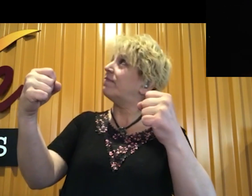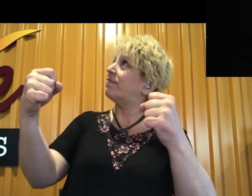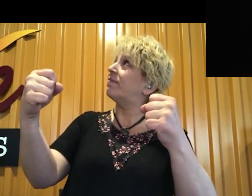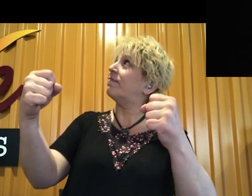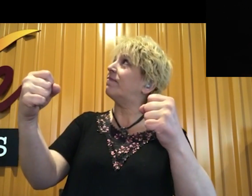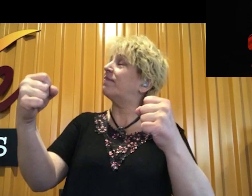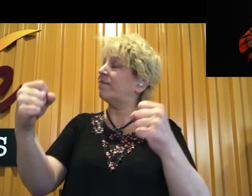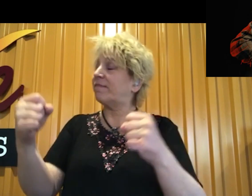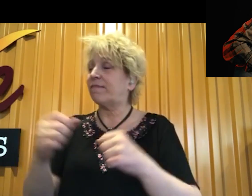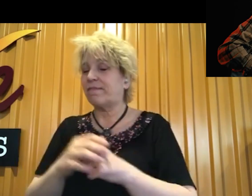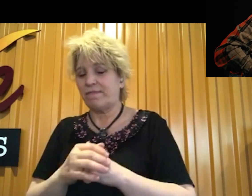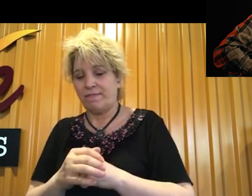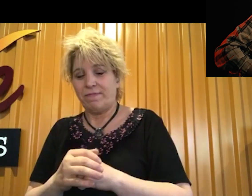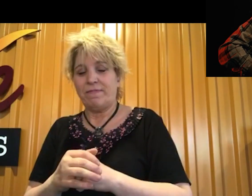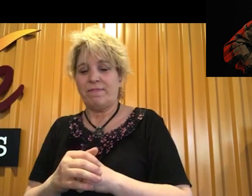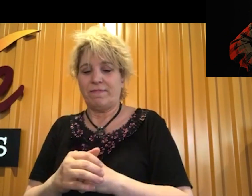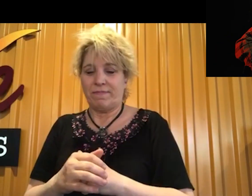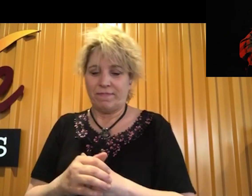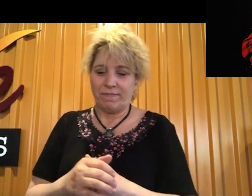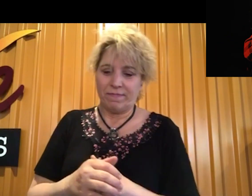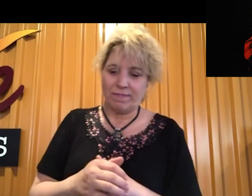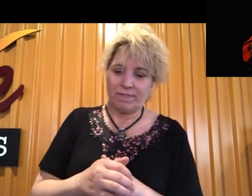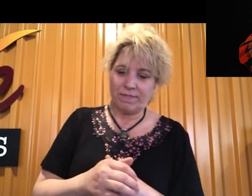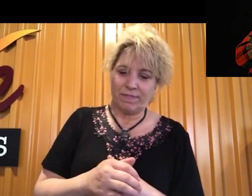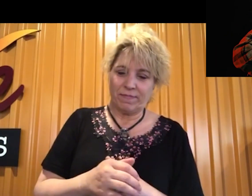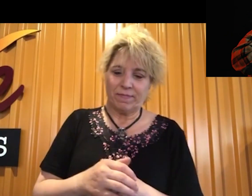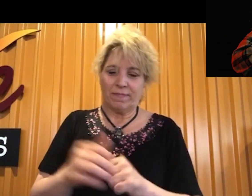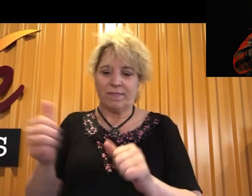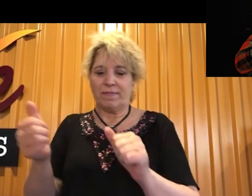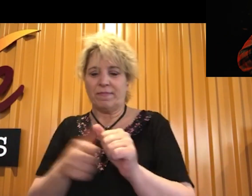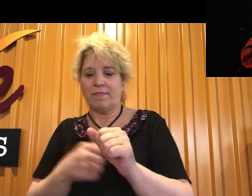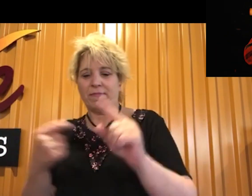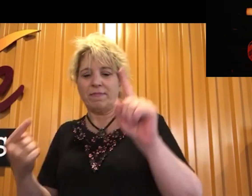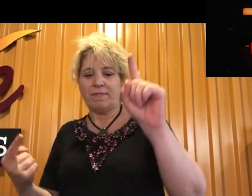and put me back together.